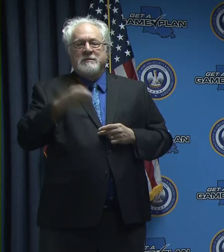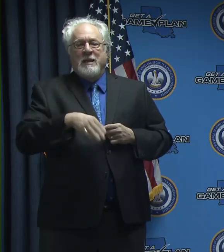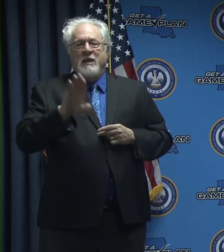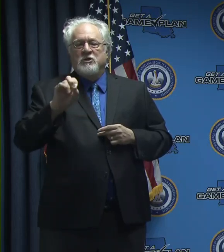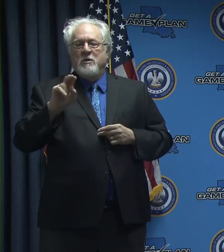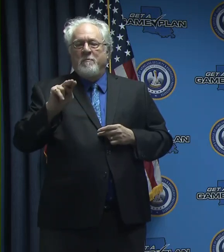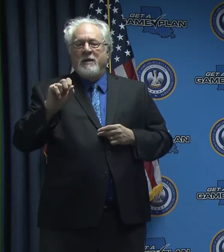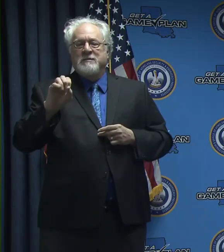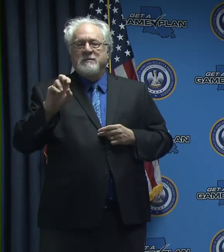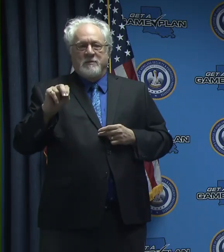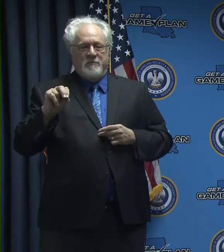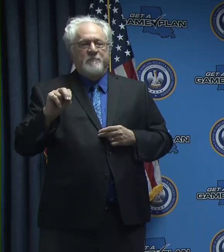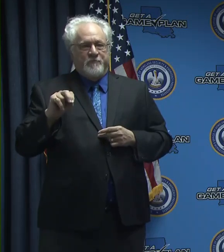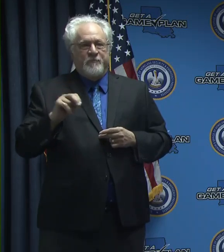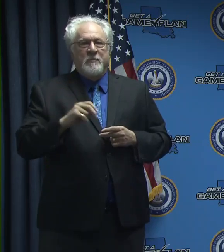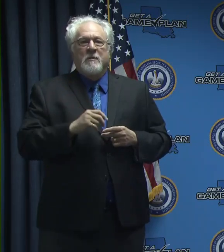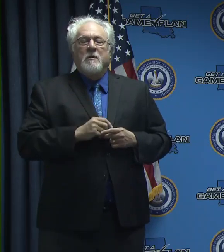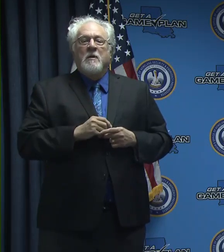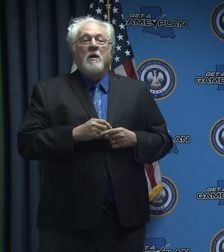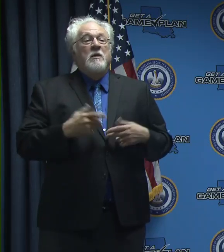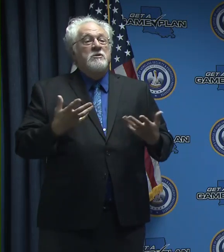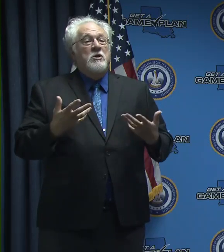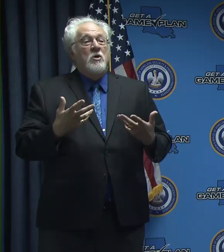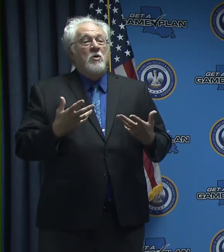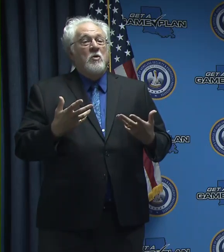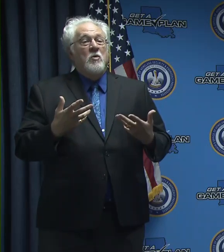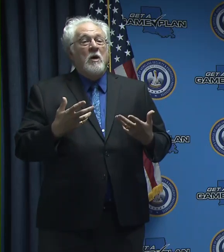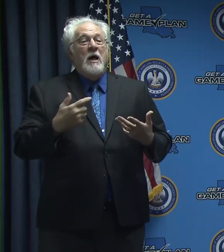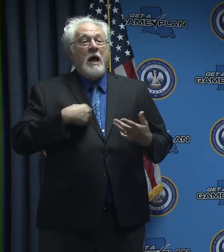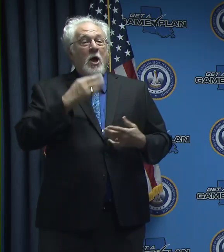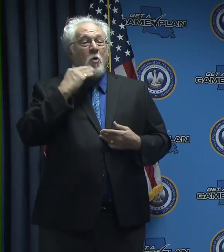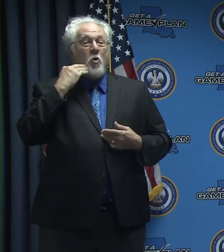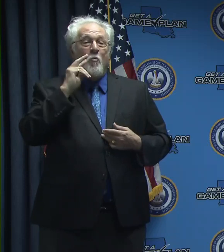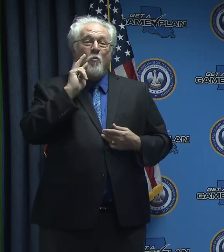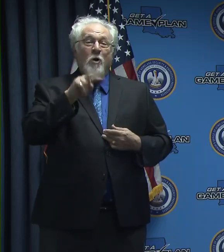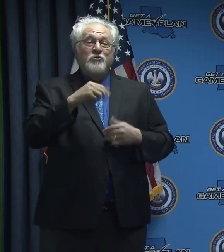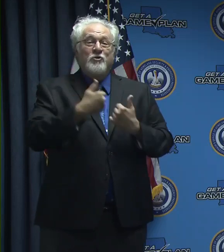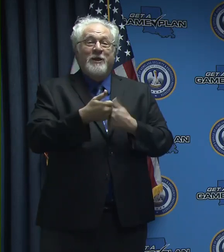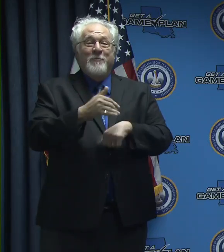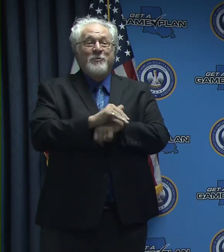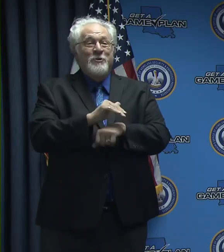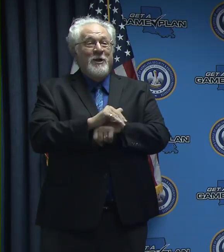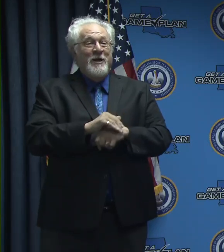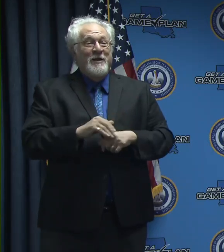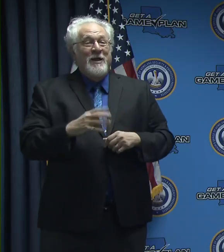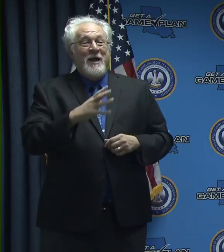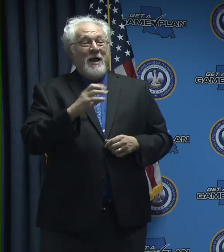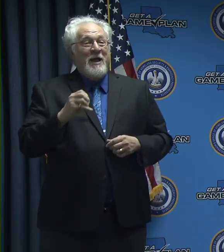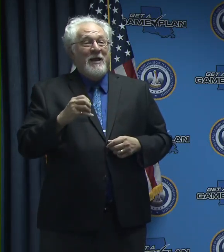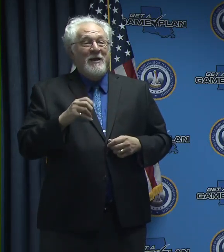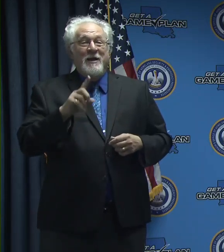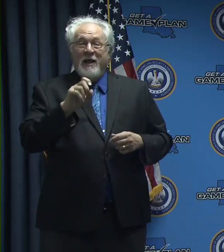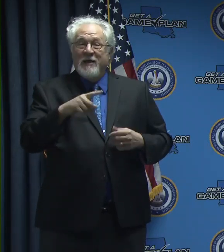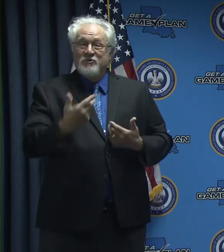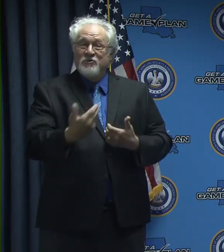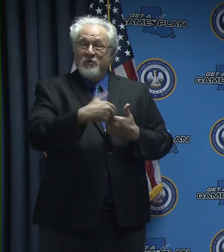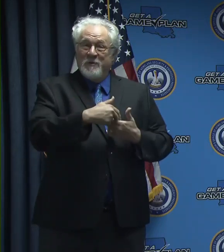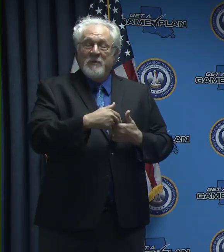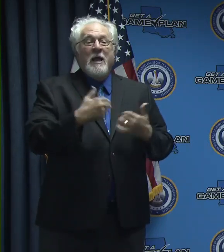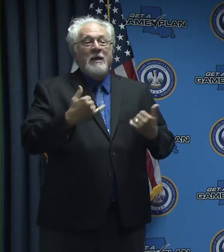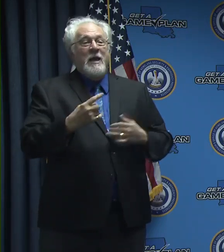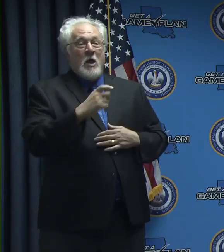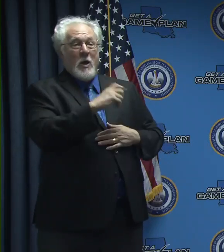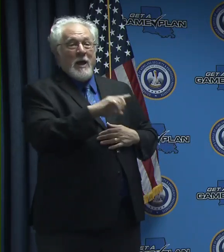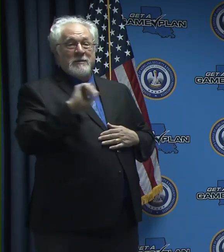gnof.org/Benson. So join me. I'll be home watching the game tonight, and I'd ask you all to join me. Now I'm going to ask